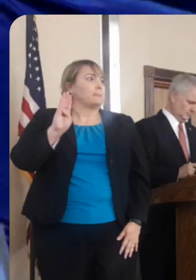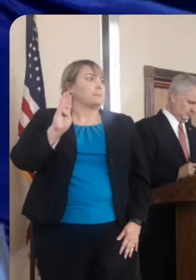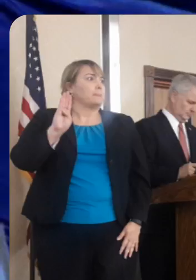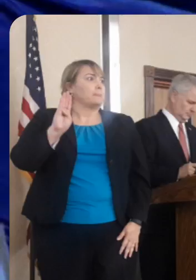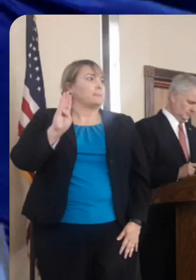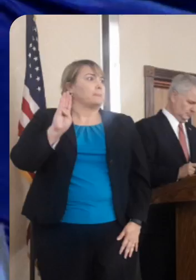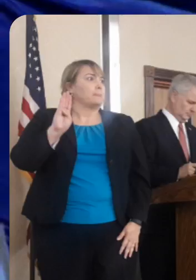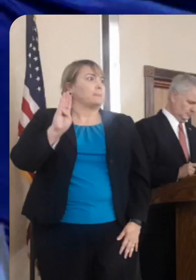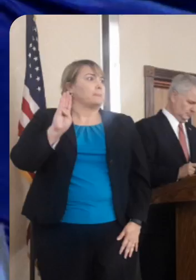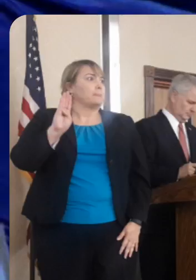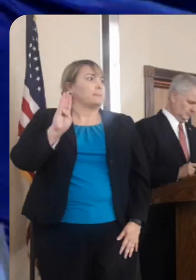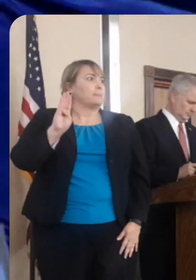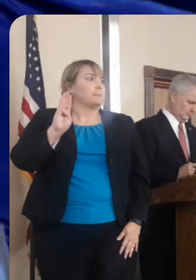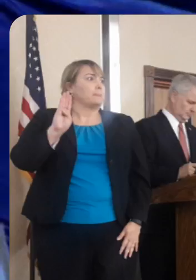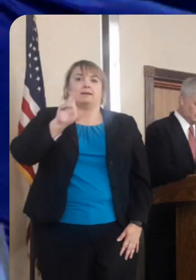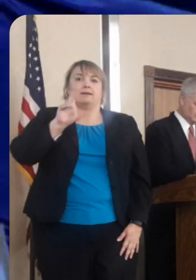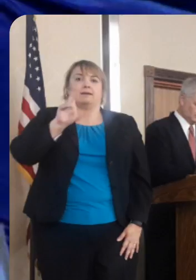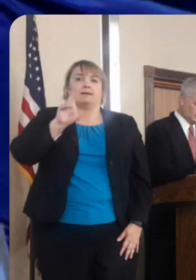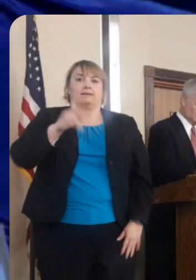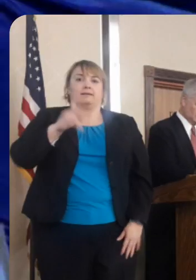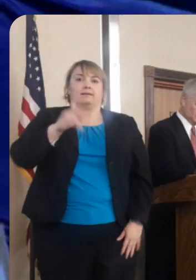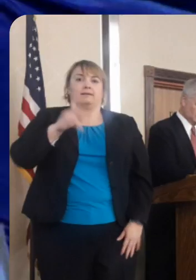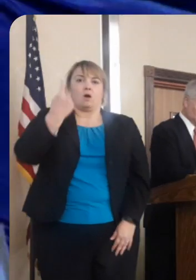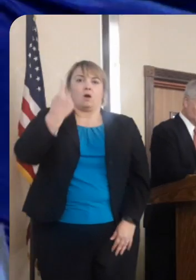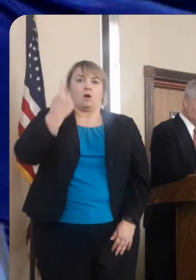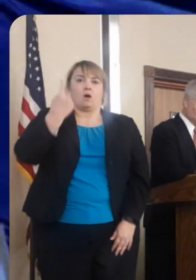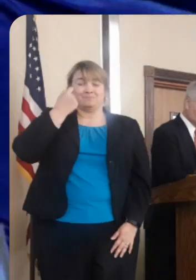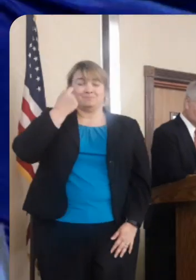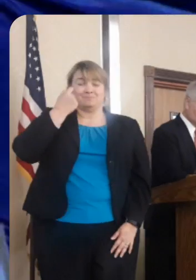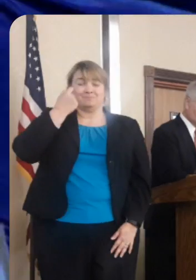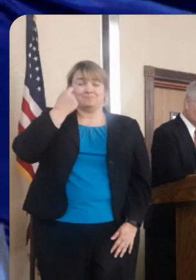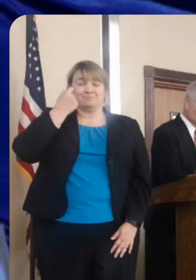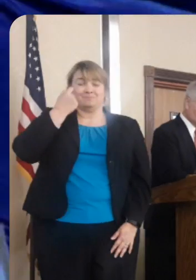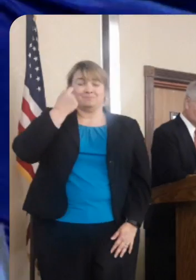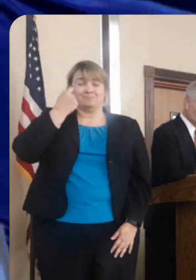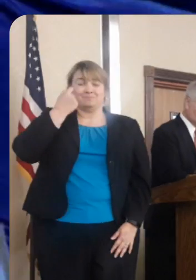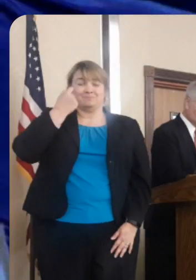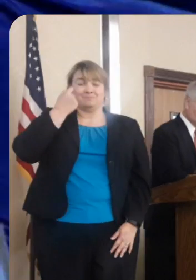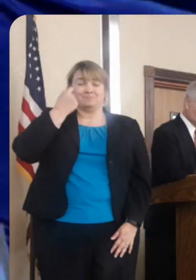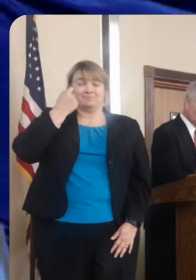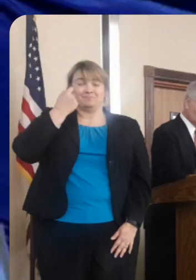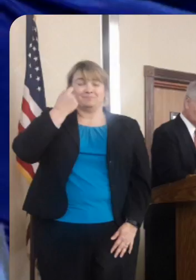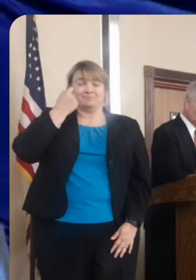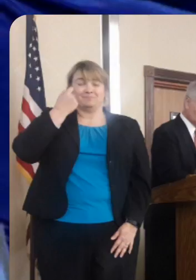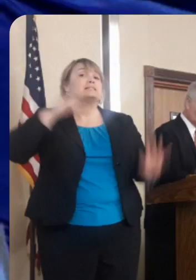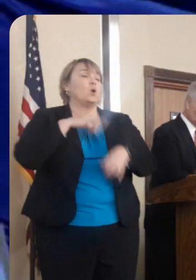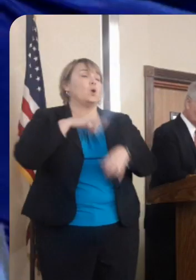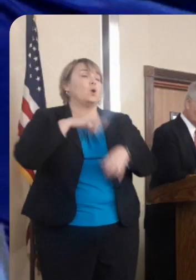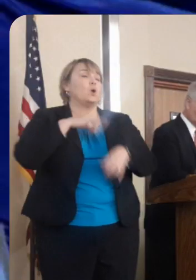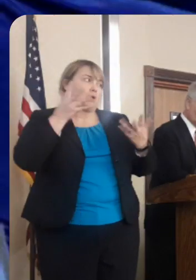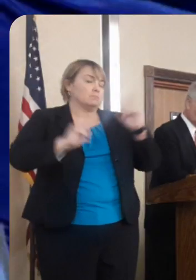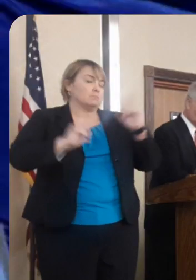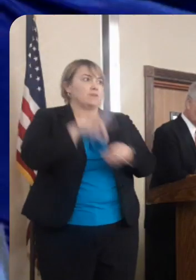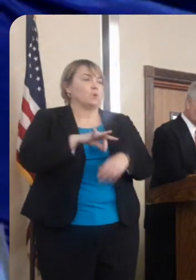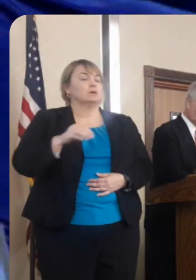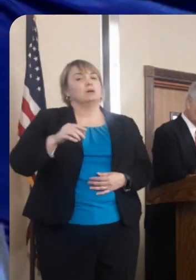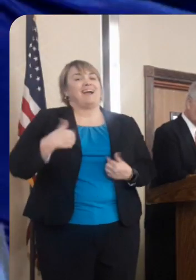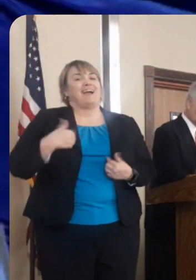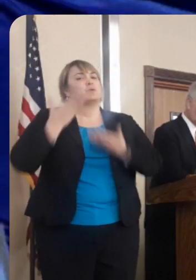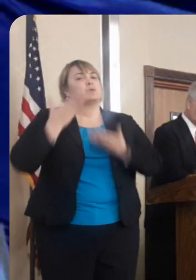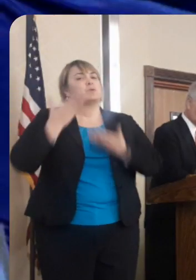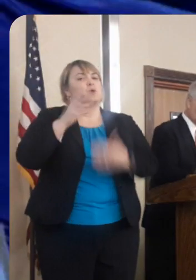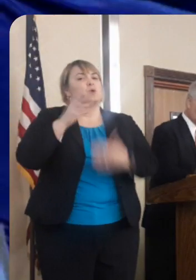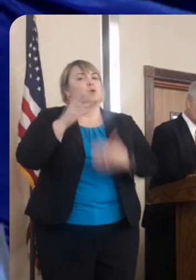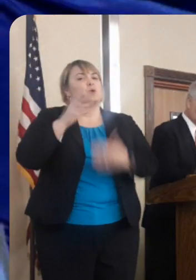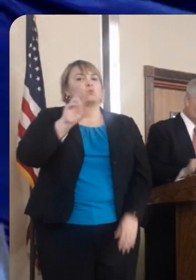acclamation vote, there were a lot of people who did not vote. And I propose that we have a roll call vote so everyone's on the record on